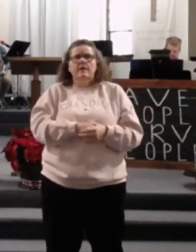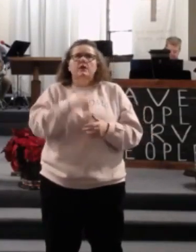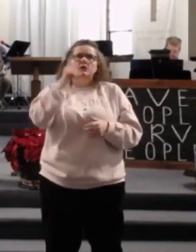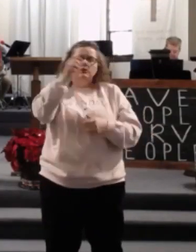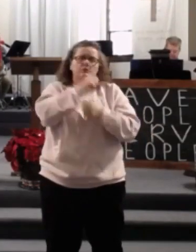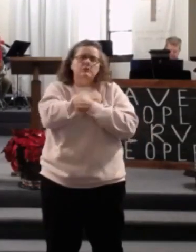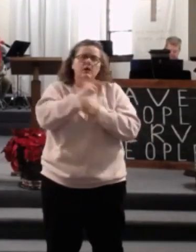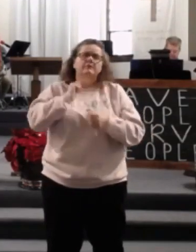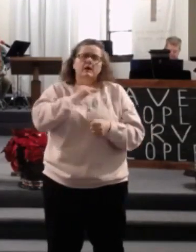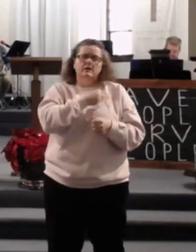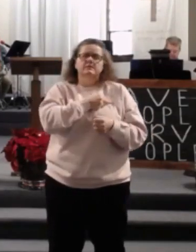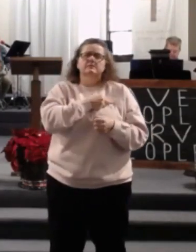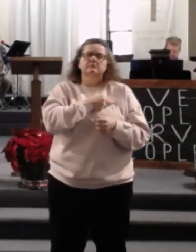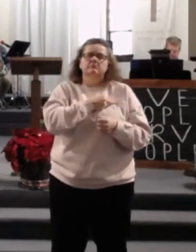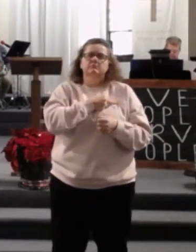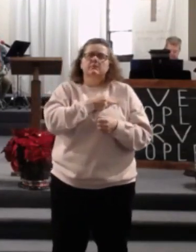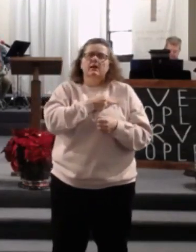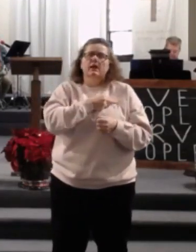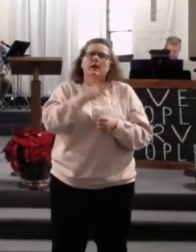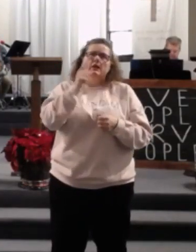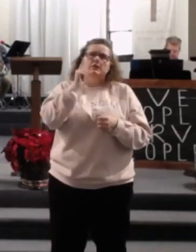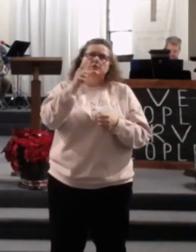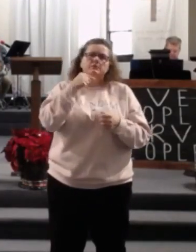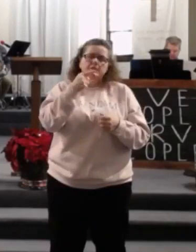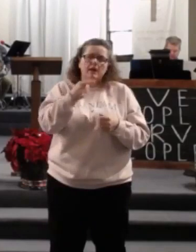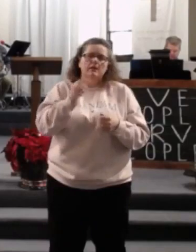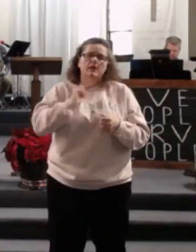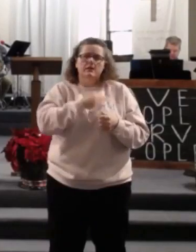us, and so you push us to love others.